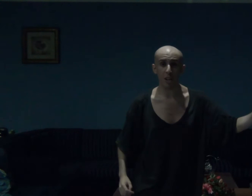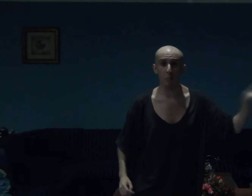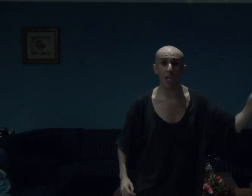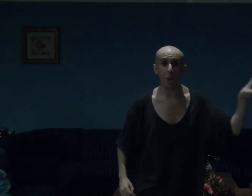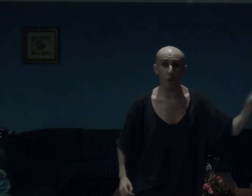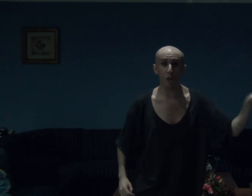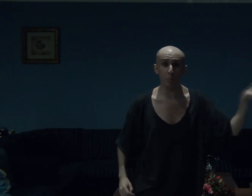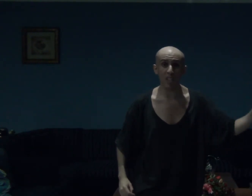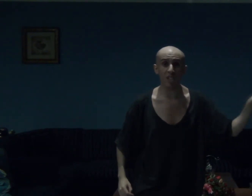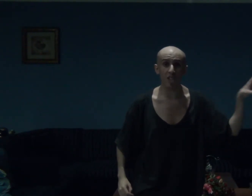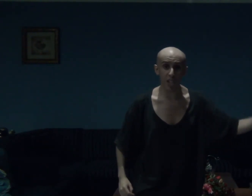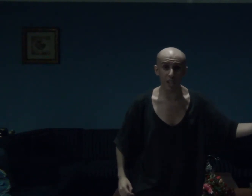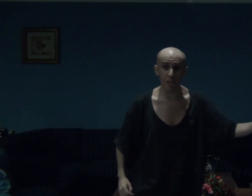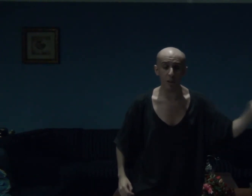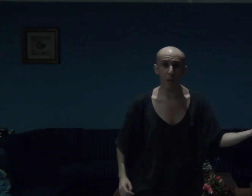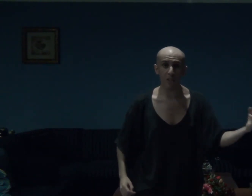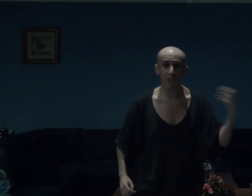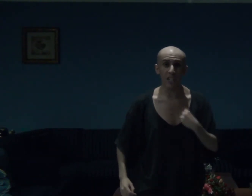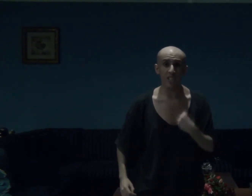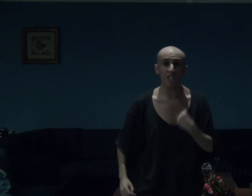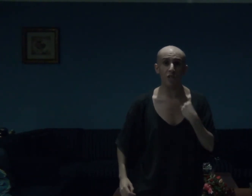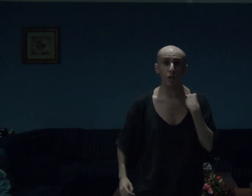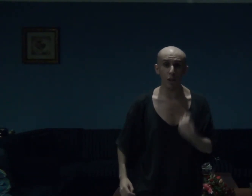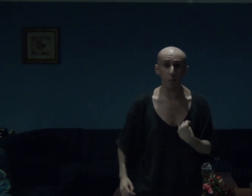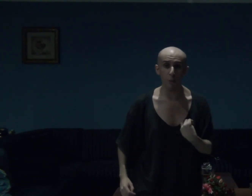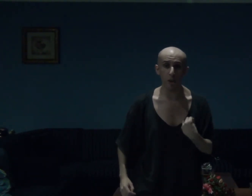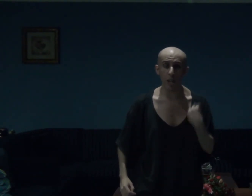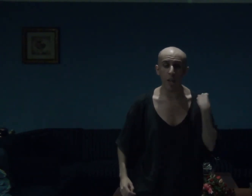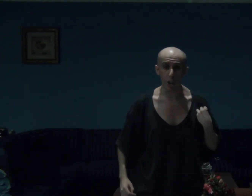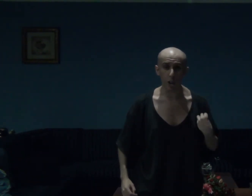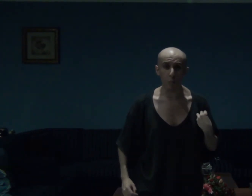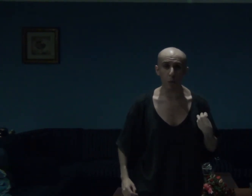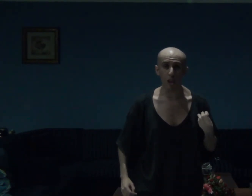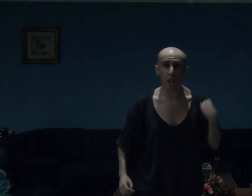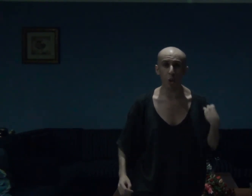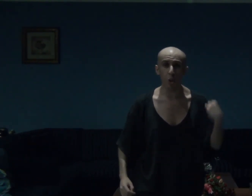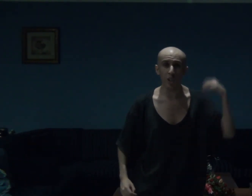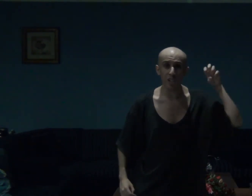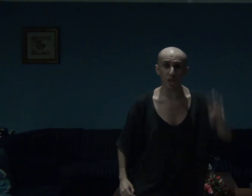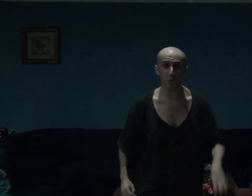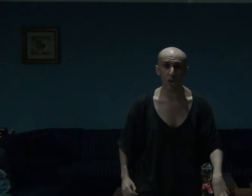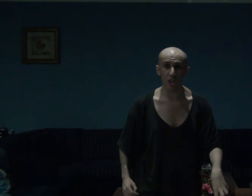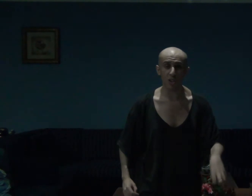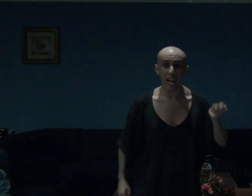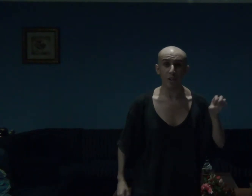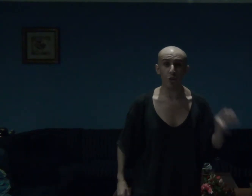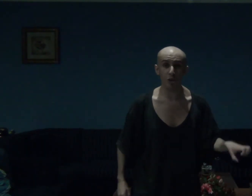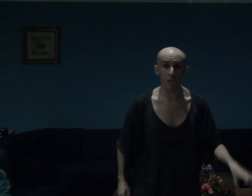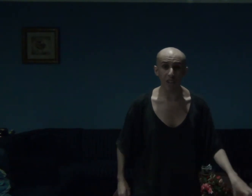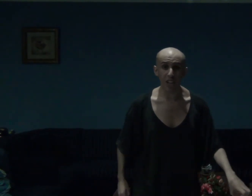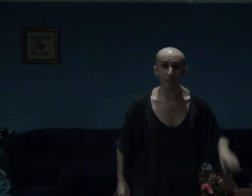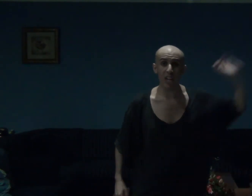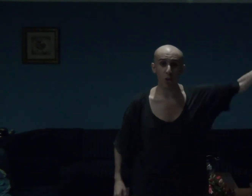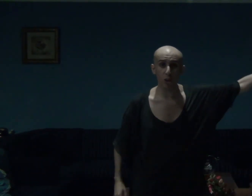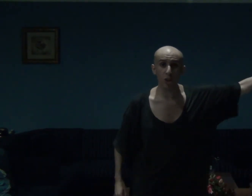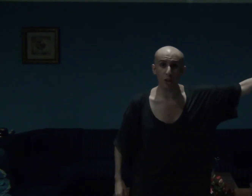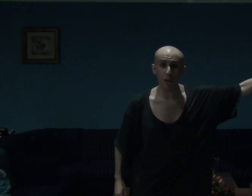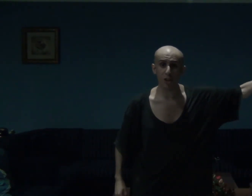a cold-blooded killer, but that he is a good boy who in this world had to survive at all costs,